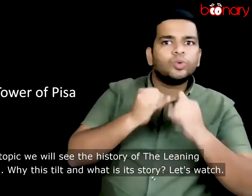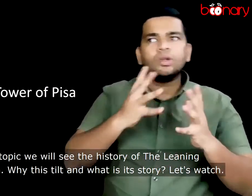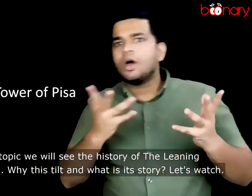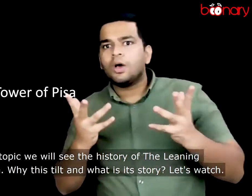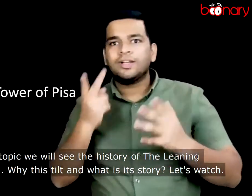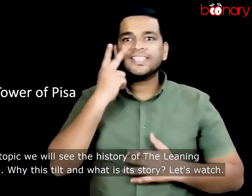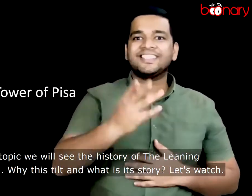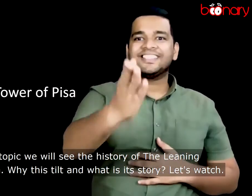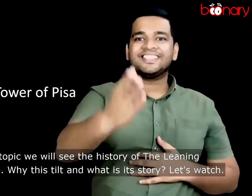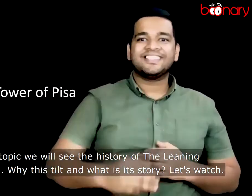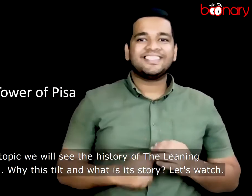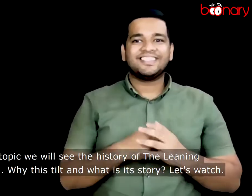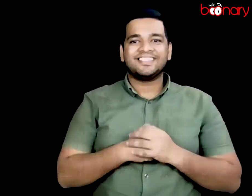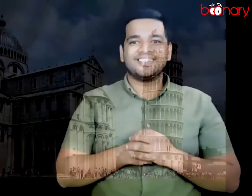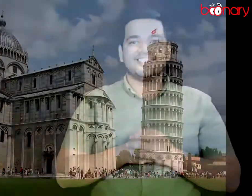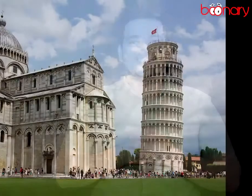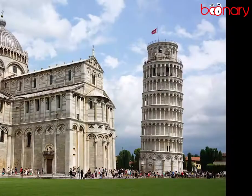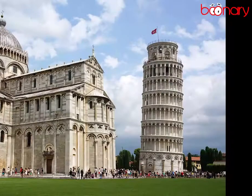is its story? Let's watch.